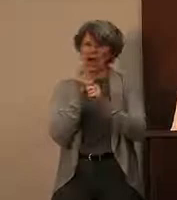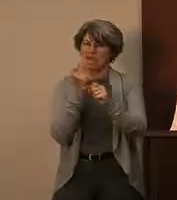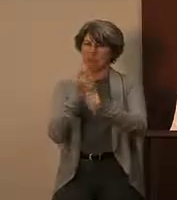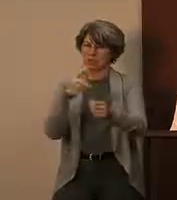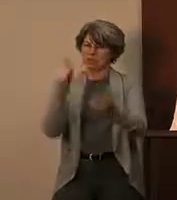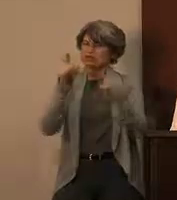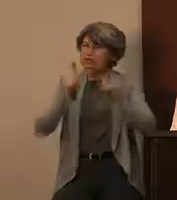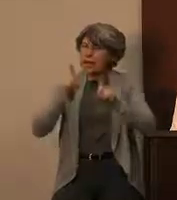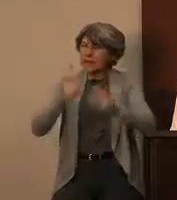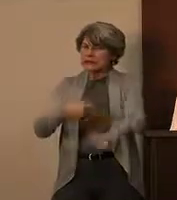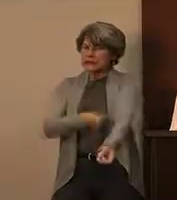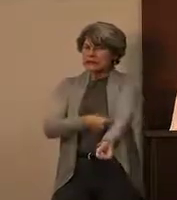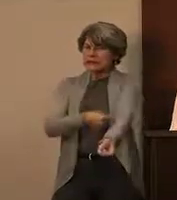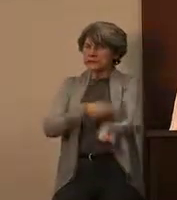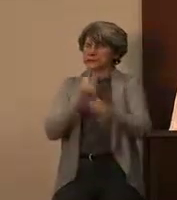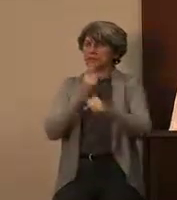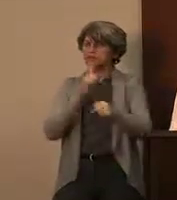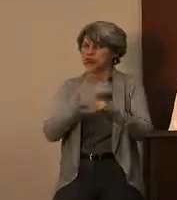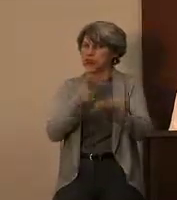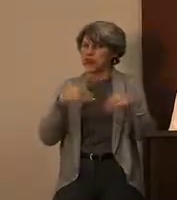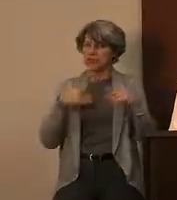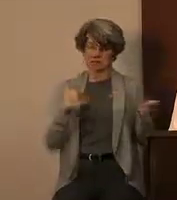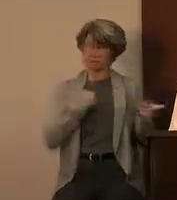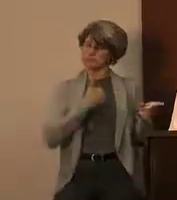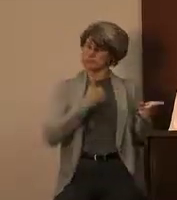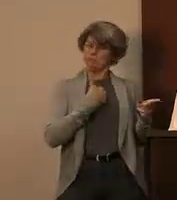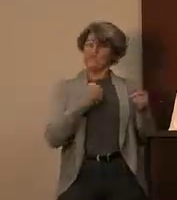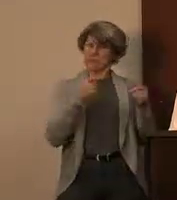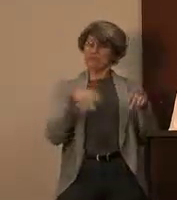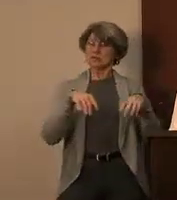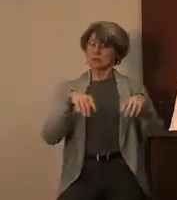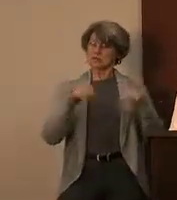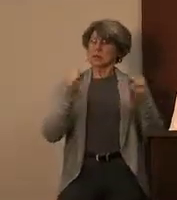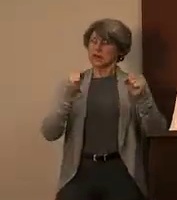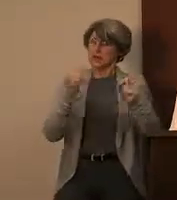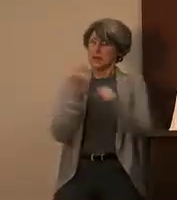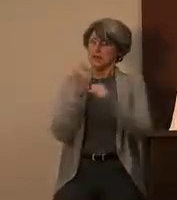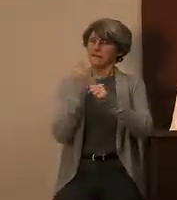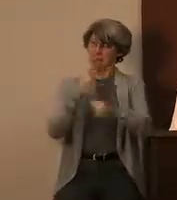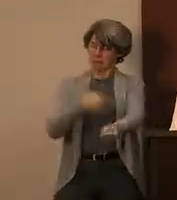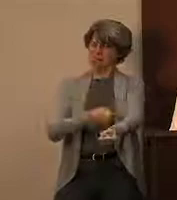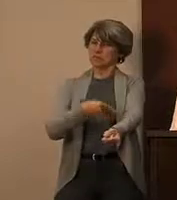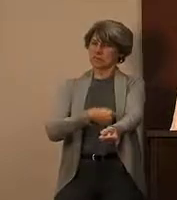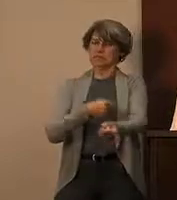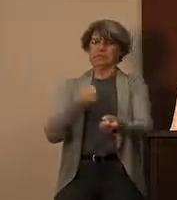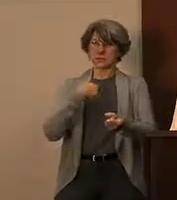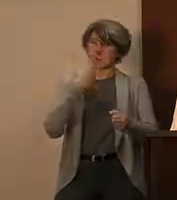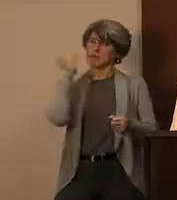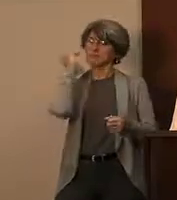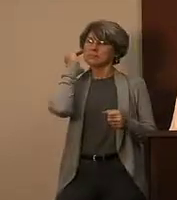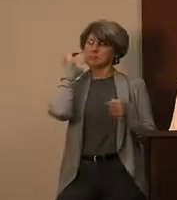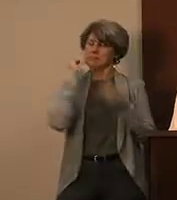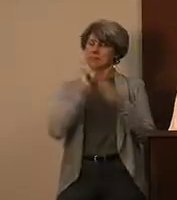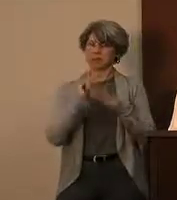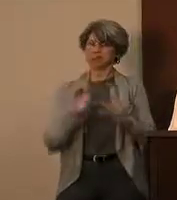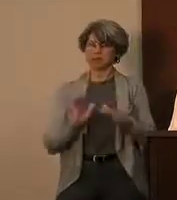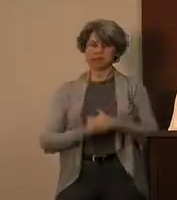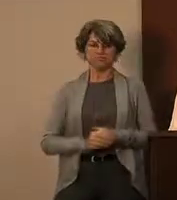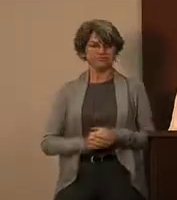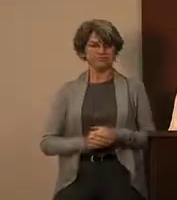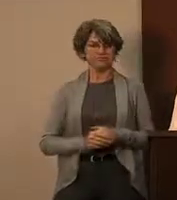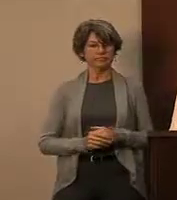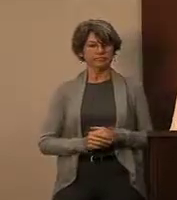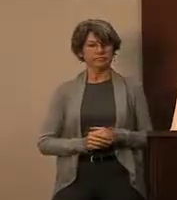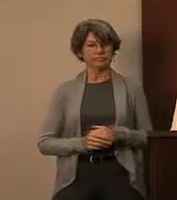test. I myself take it every year. So I know, I'm very familiar with the test.